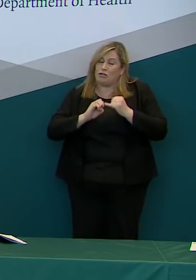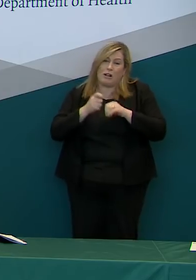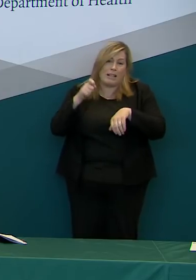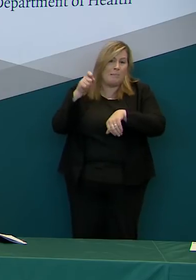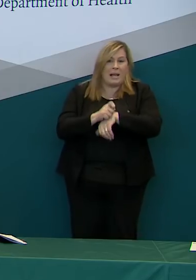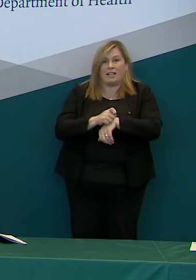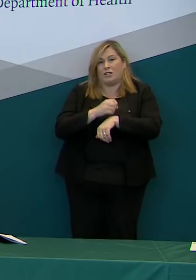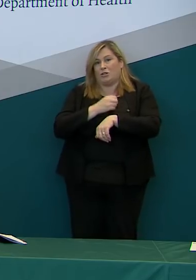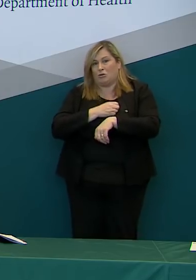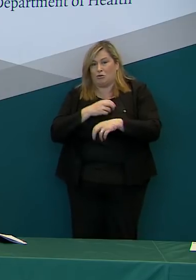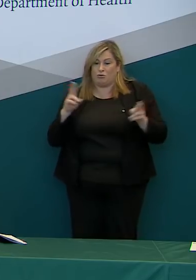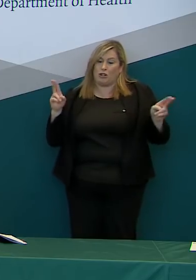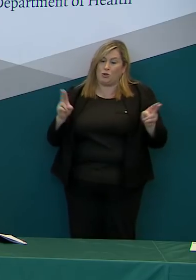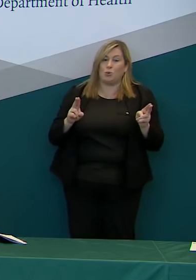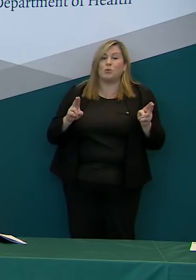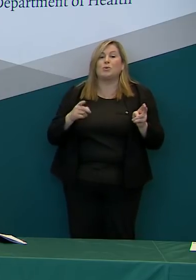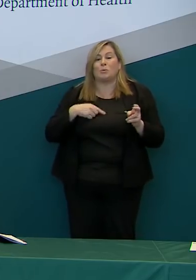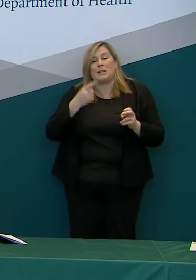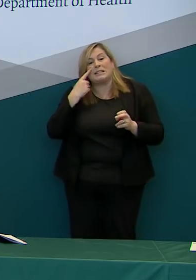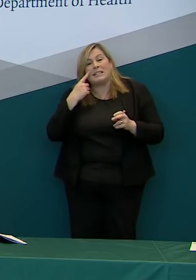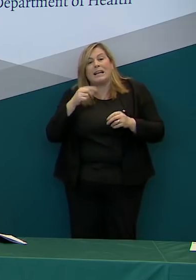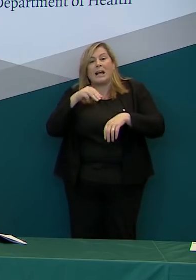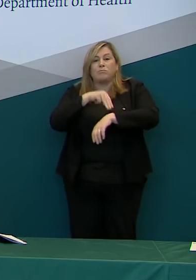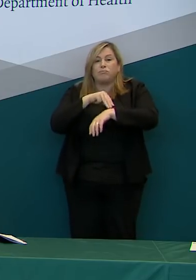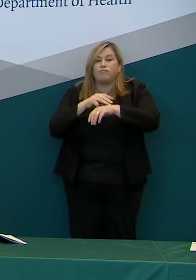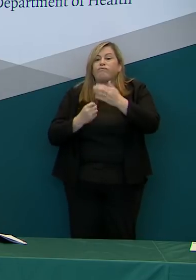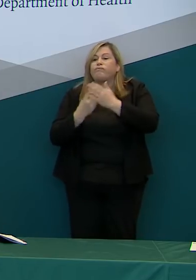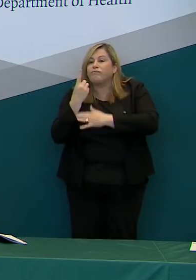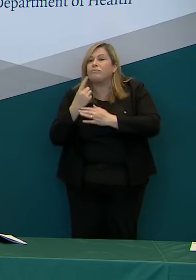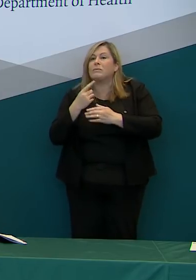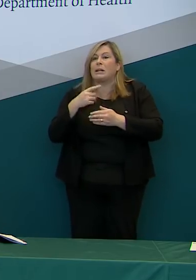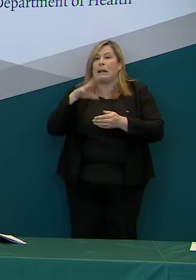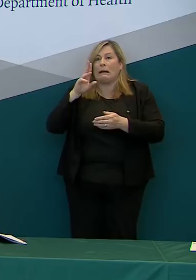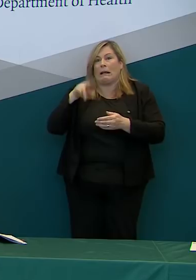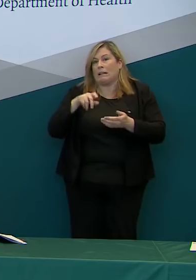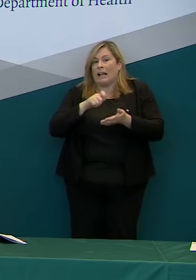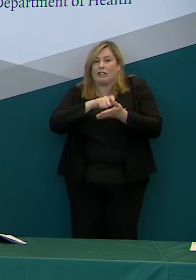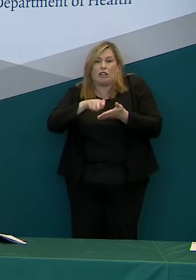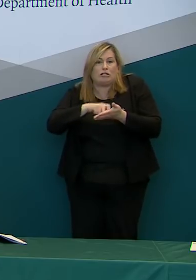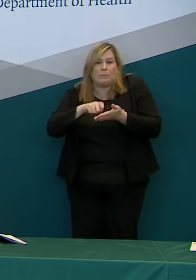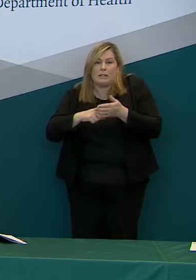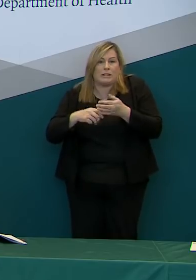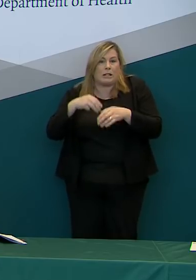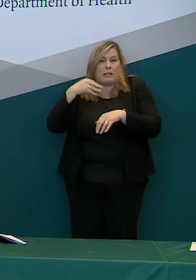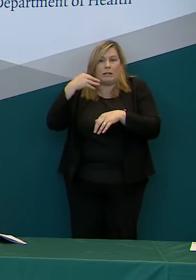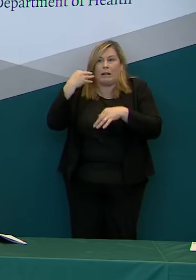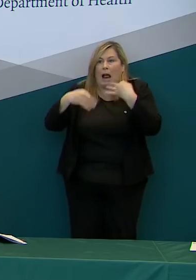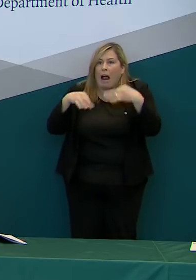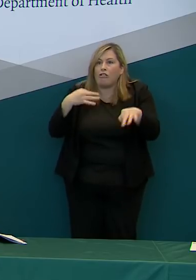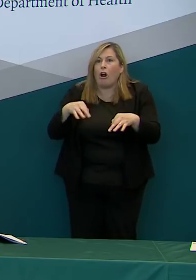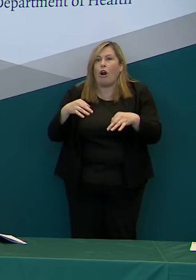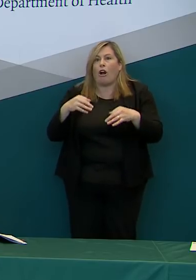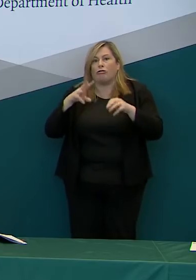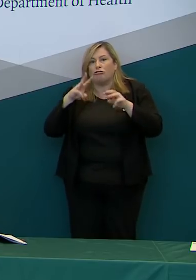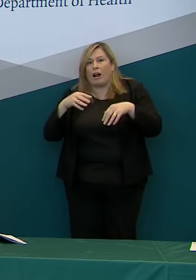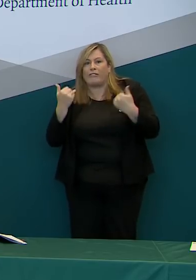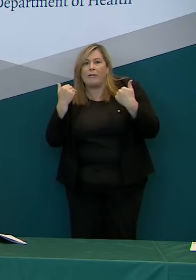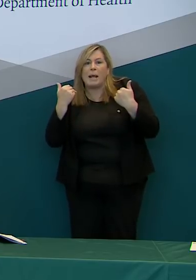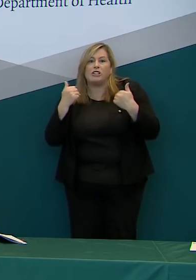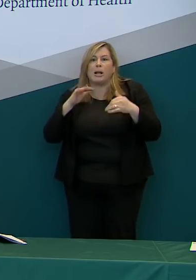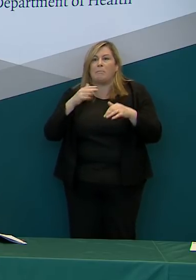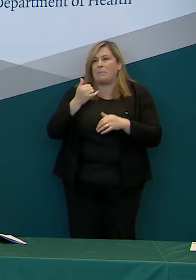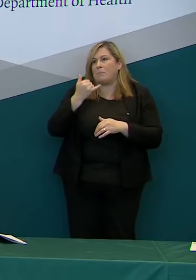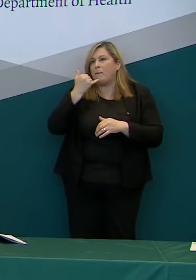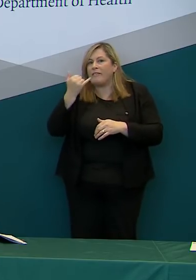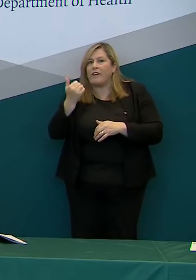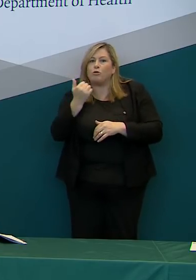steps. We're seeing issues where there will be transcription errors. Equally, if we don't get all the data, so that includes sort of mobile phone